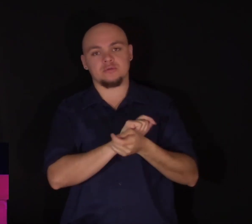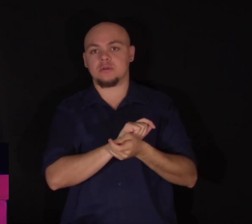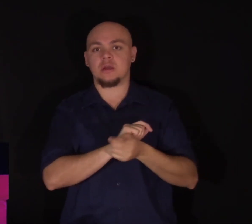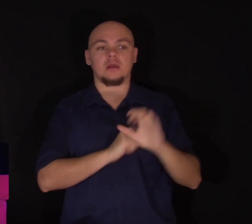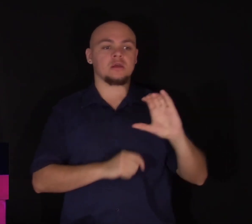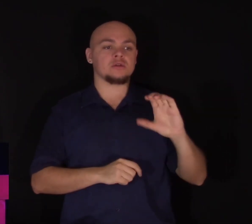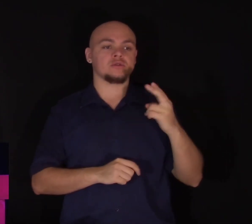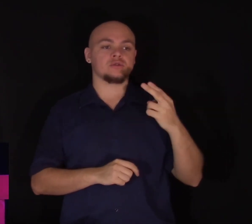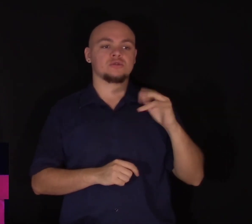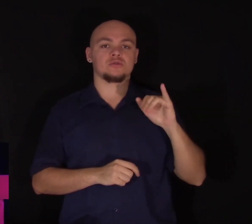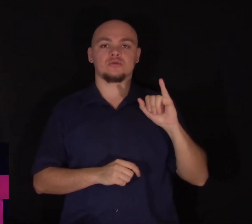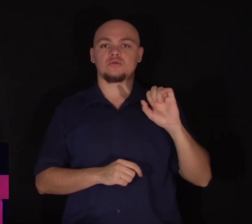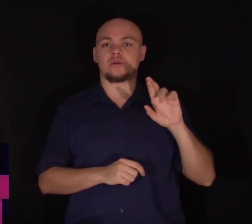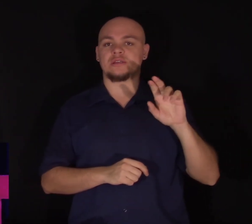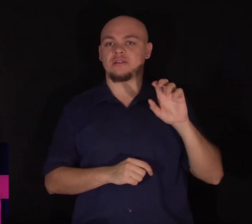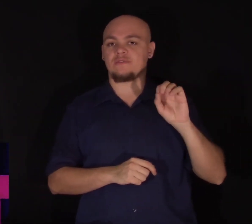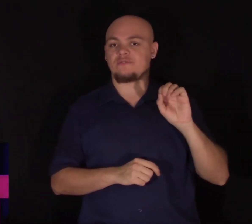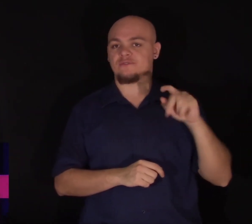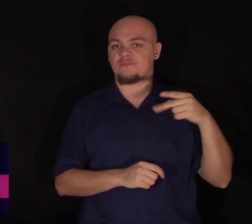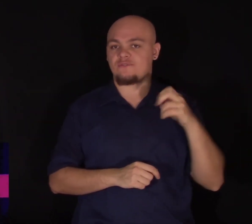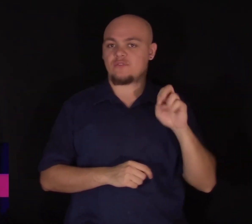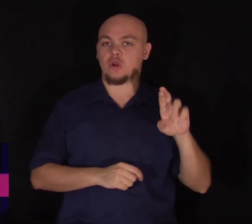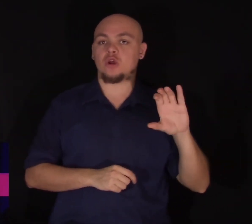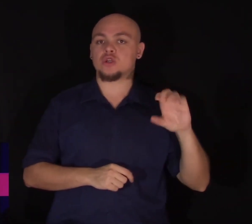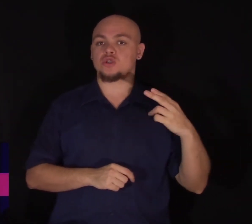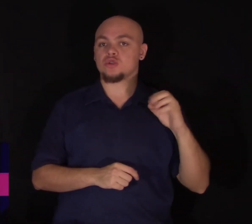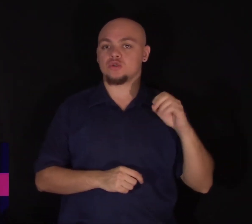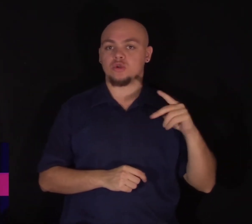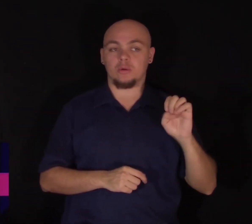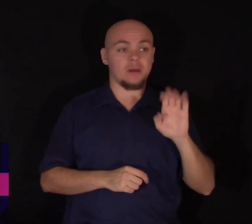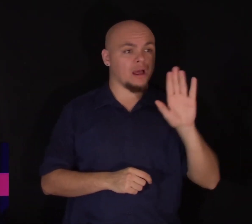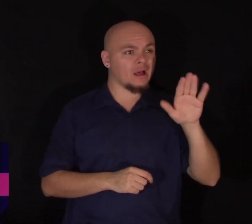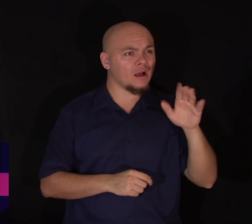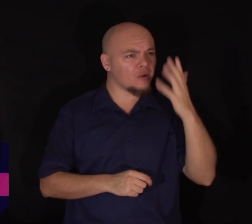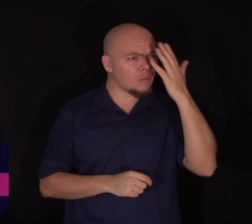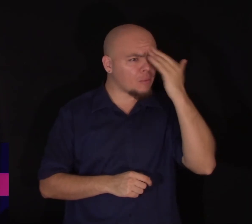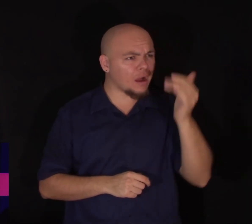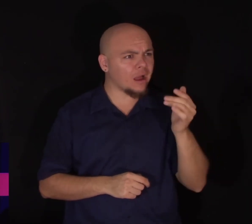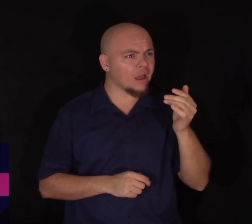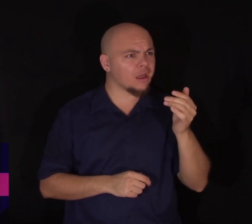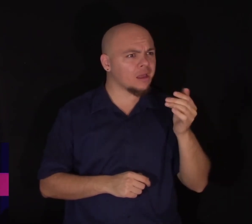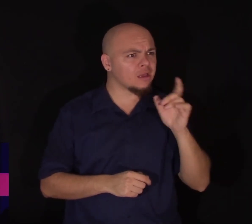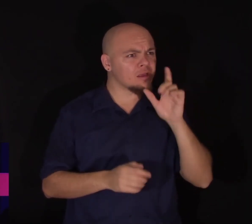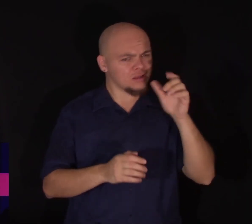Chope, who, when I asked him why, told me, and I quote, he hadn't read it.